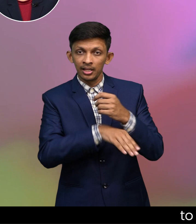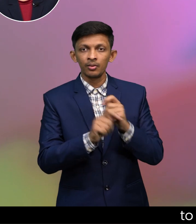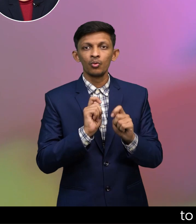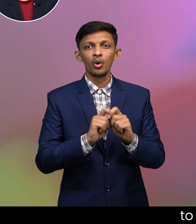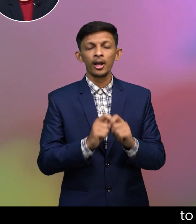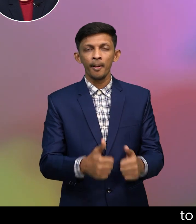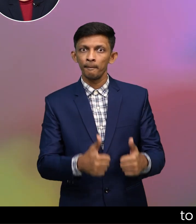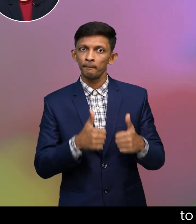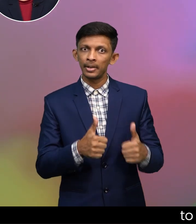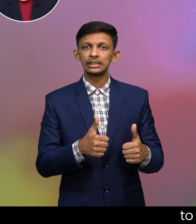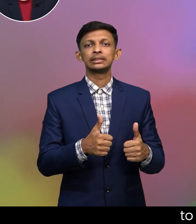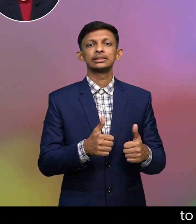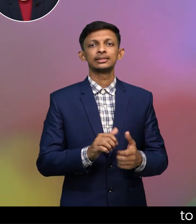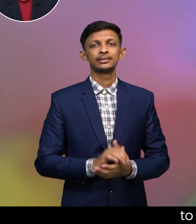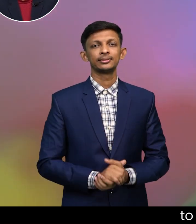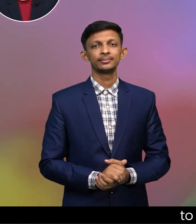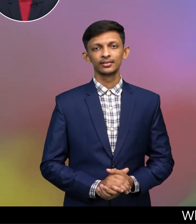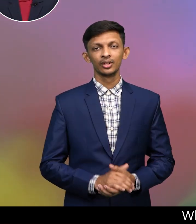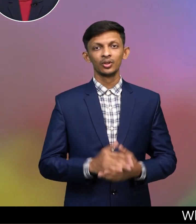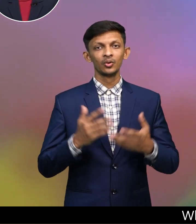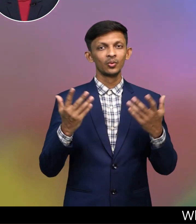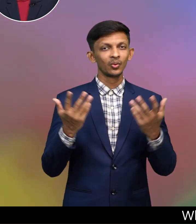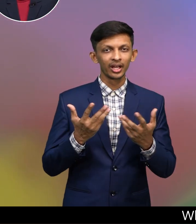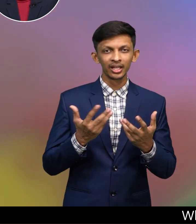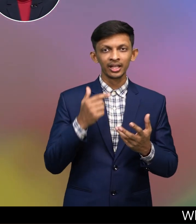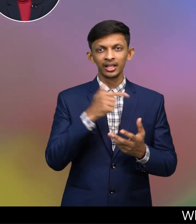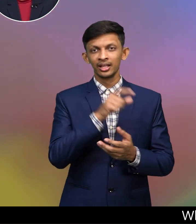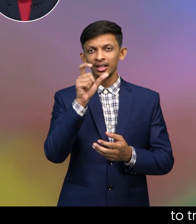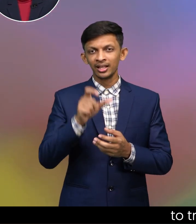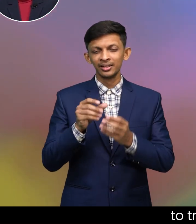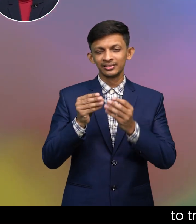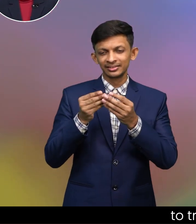This condition is called uremia.